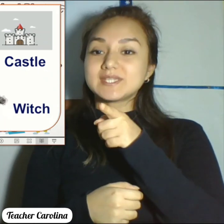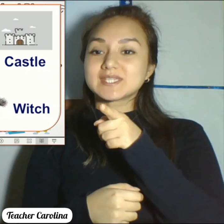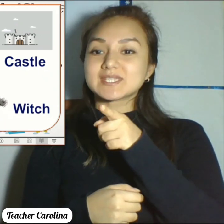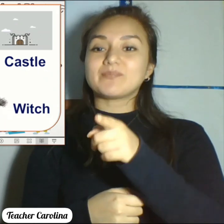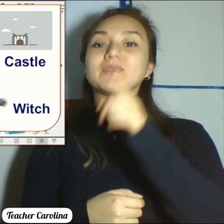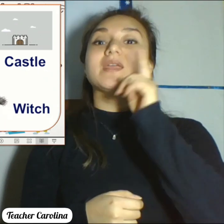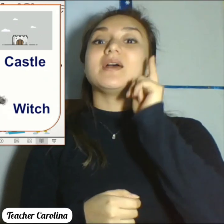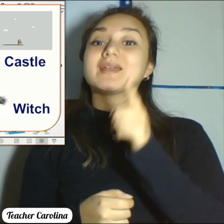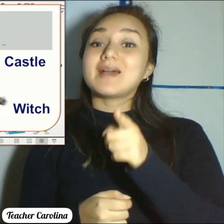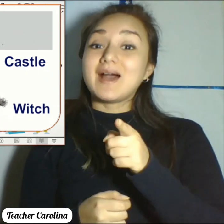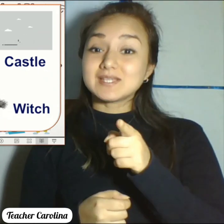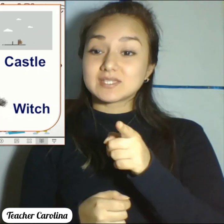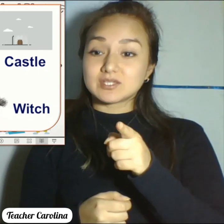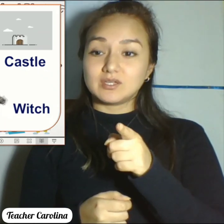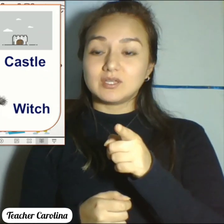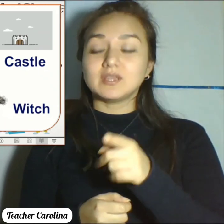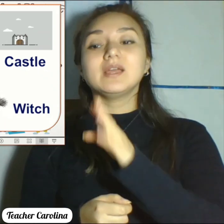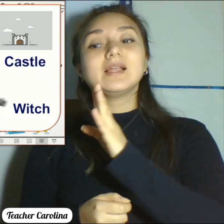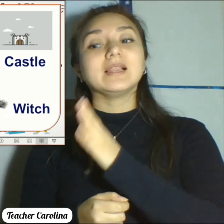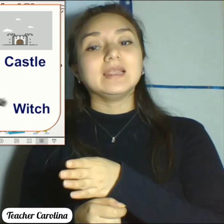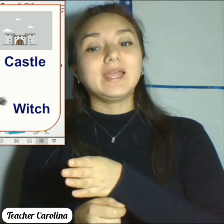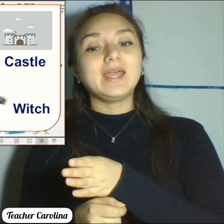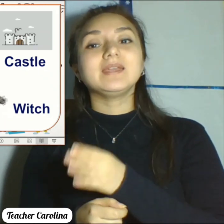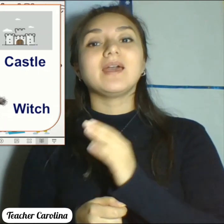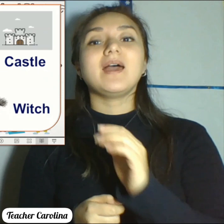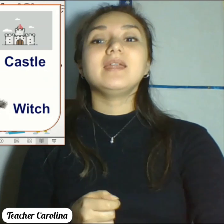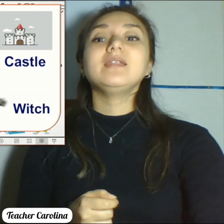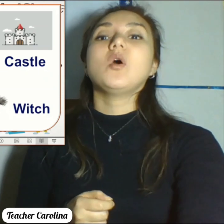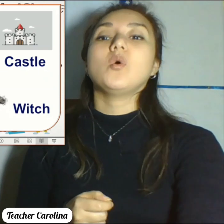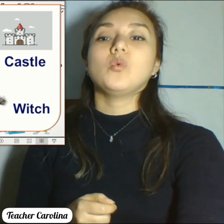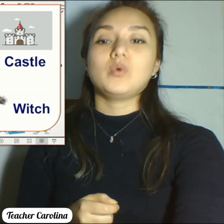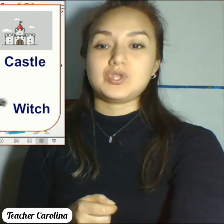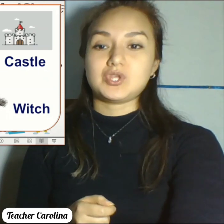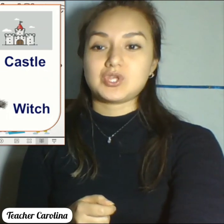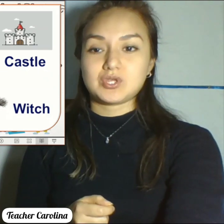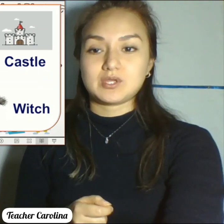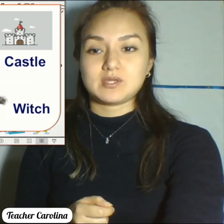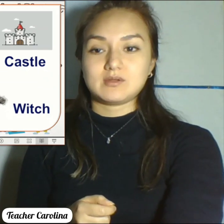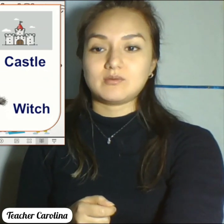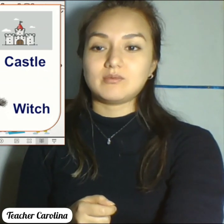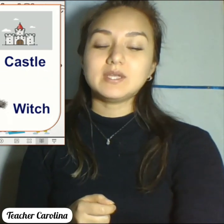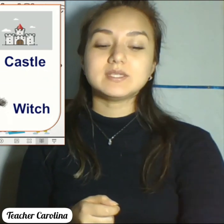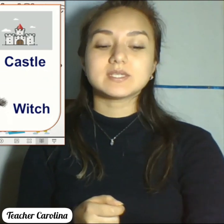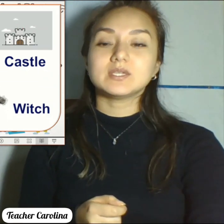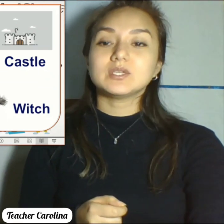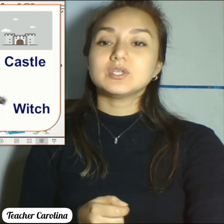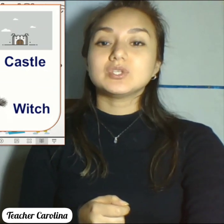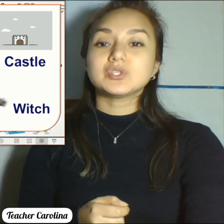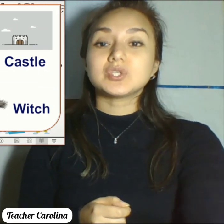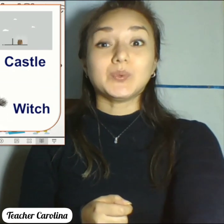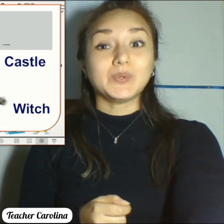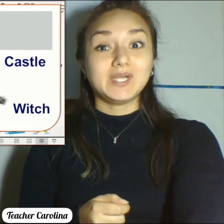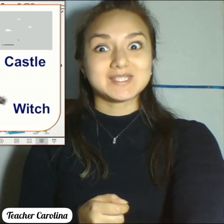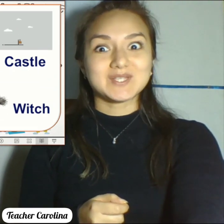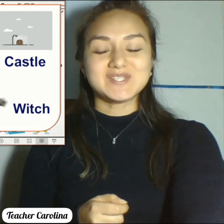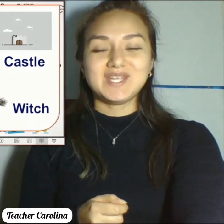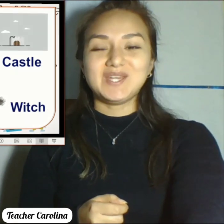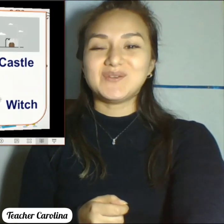prince, castle, lake and witch, right? So let's continue.